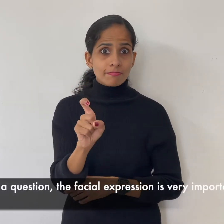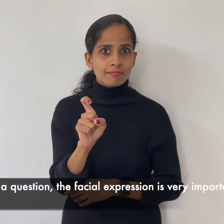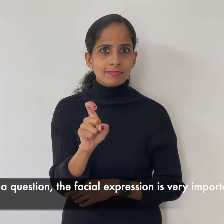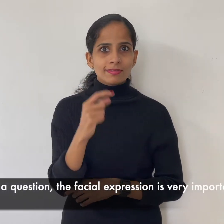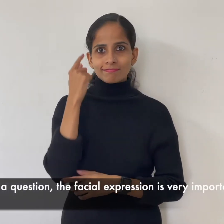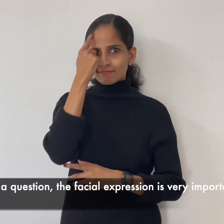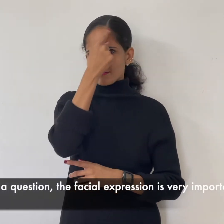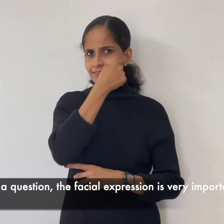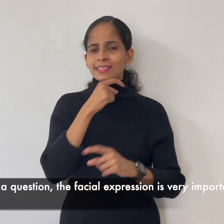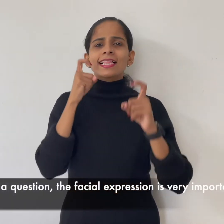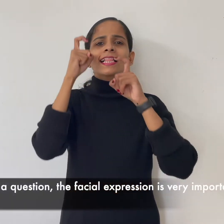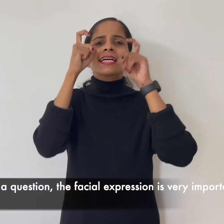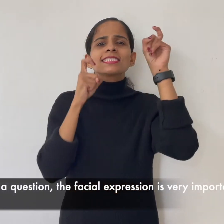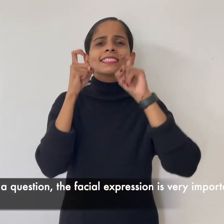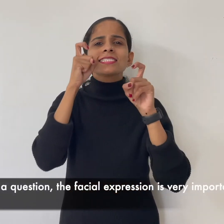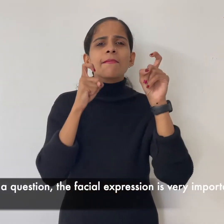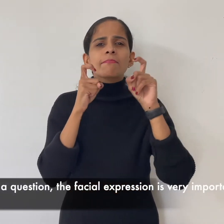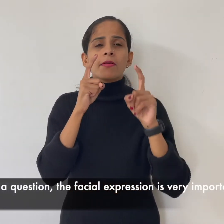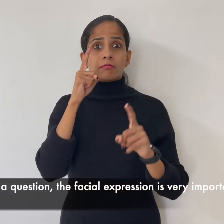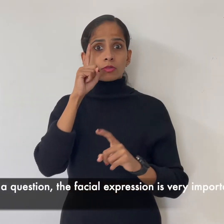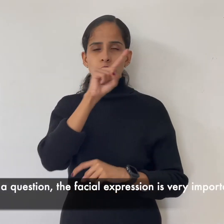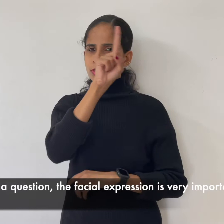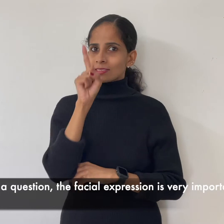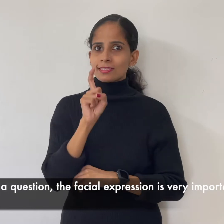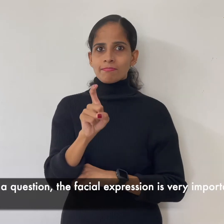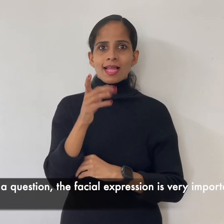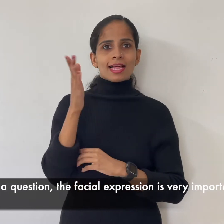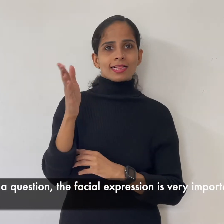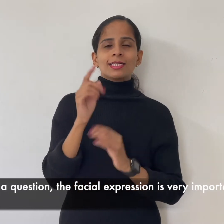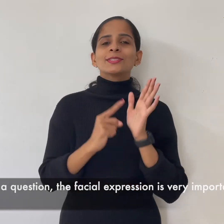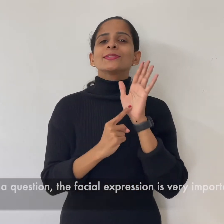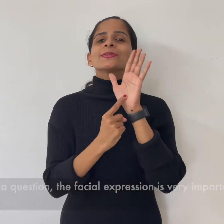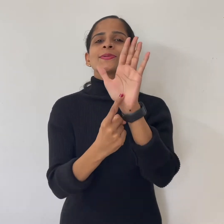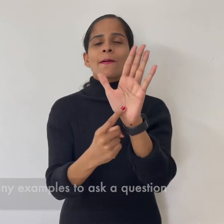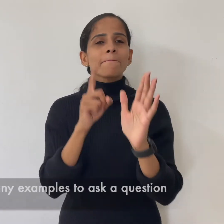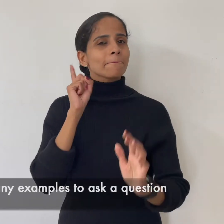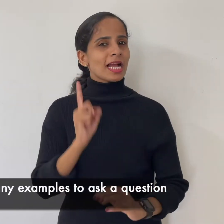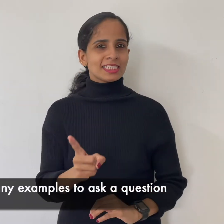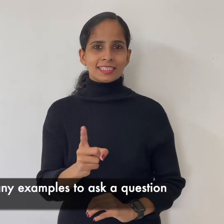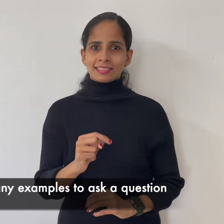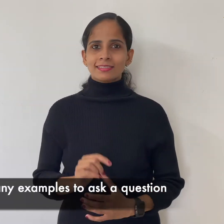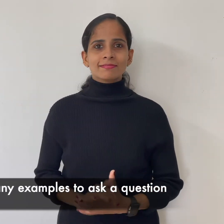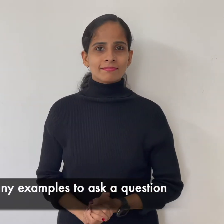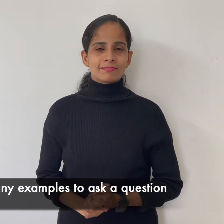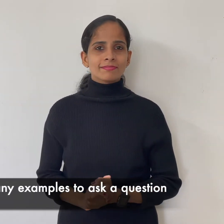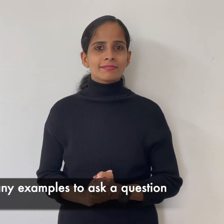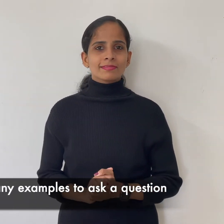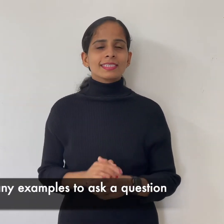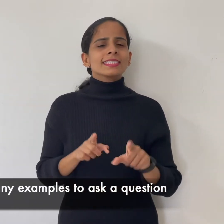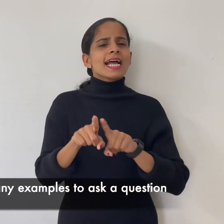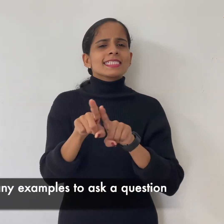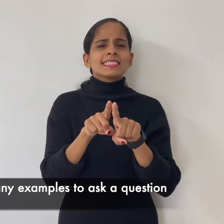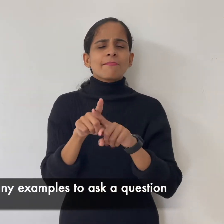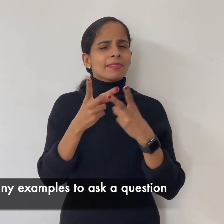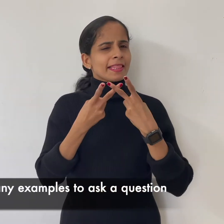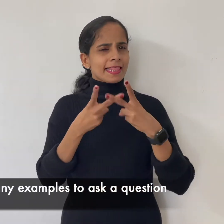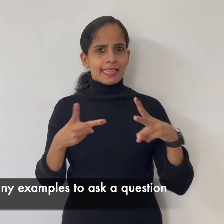a question, the facial expression is very important. So you could use any examples to ask a